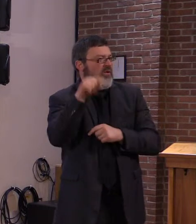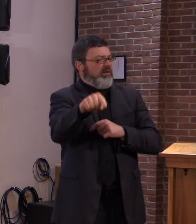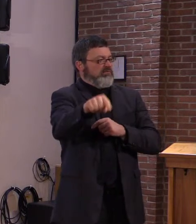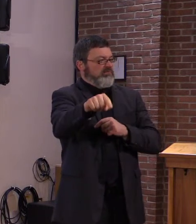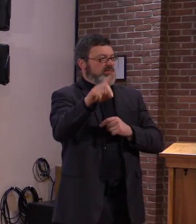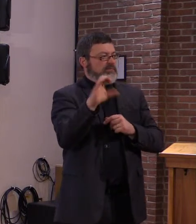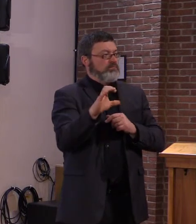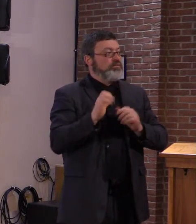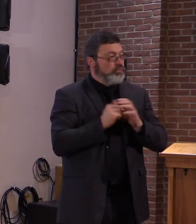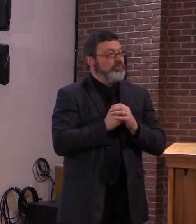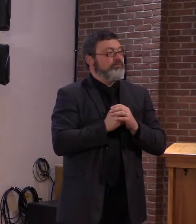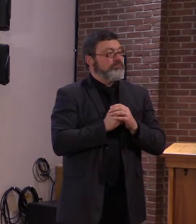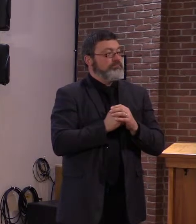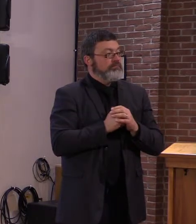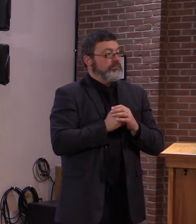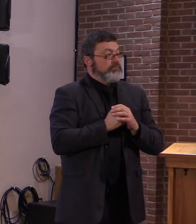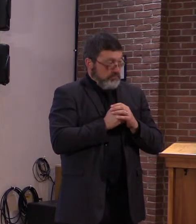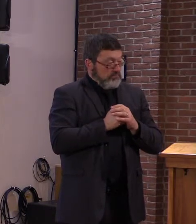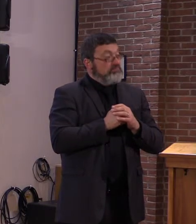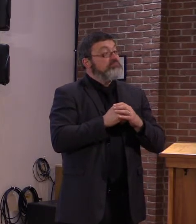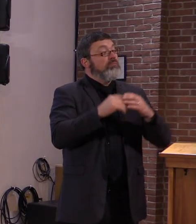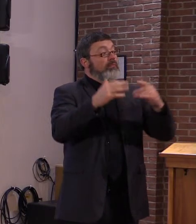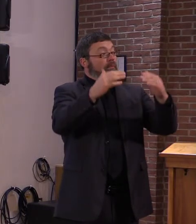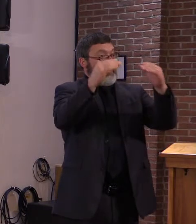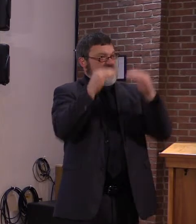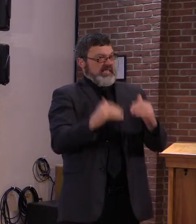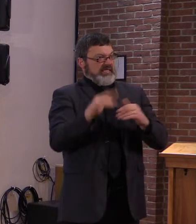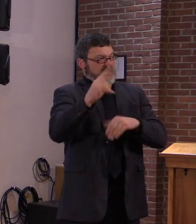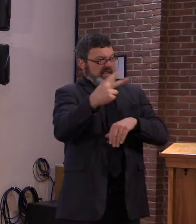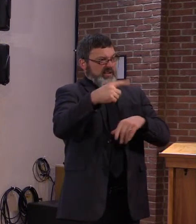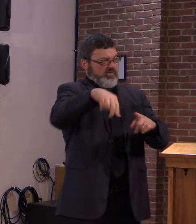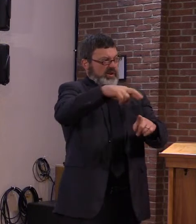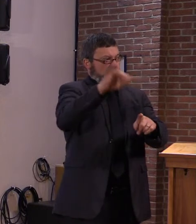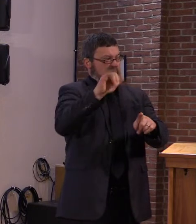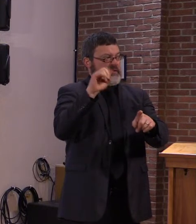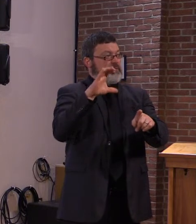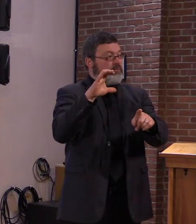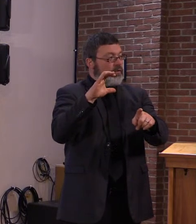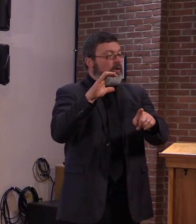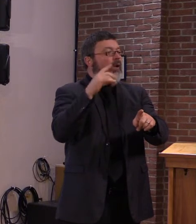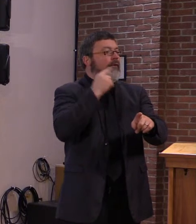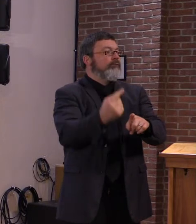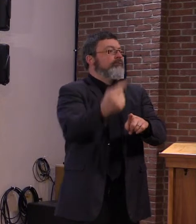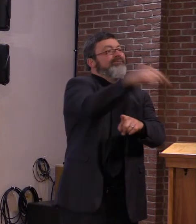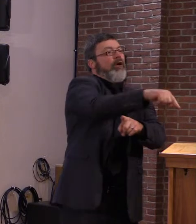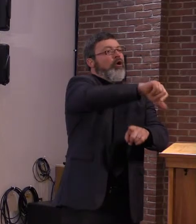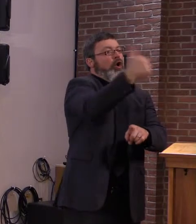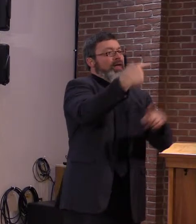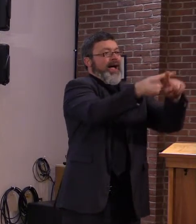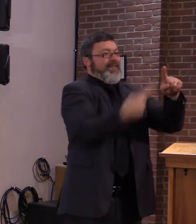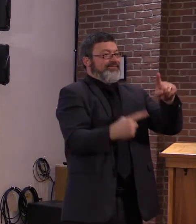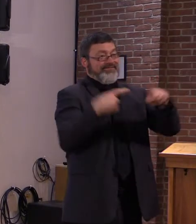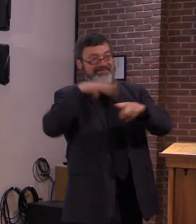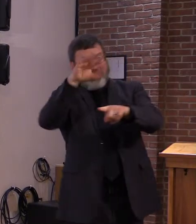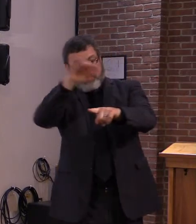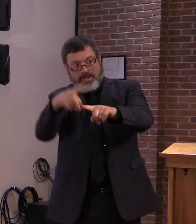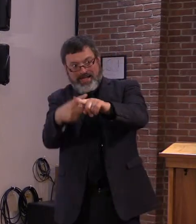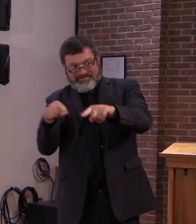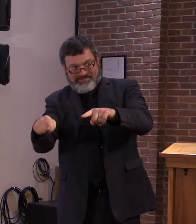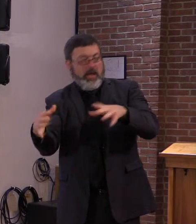our way of life in the months to come. In Vermont, we met this challenge with the same strength and